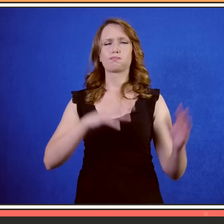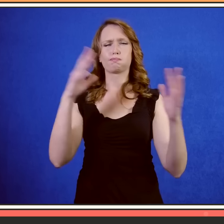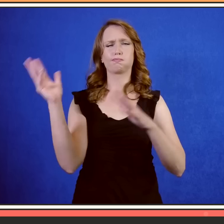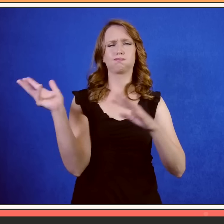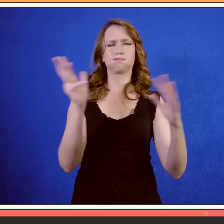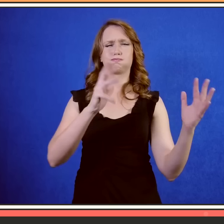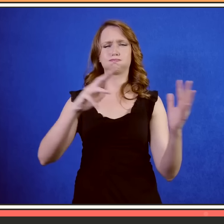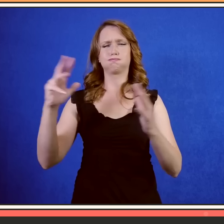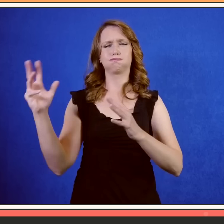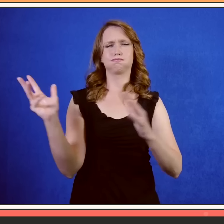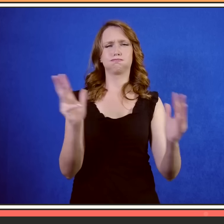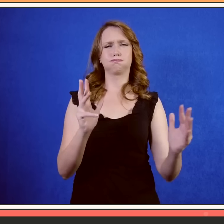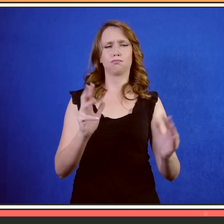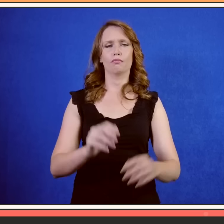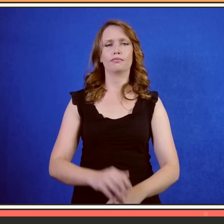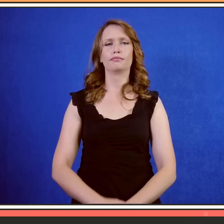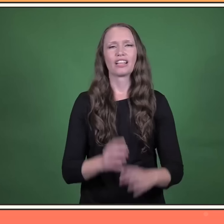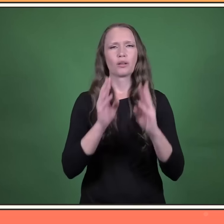Wind.